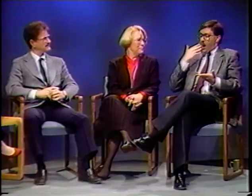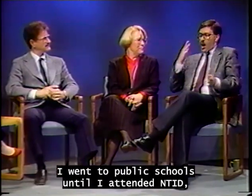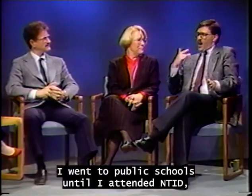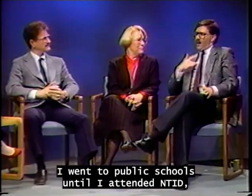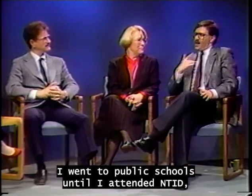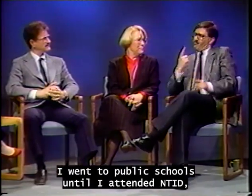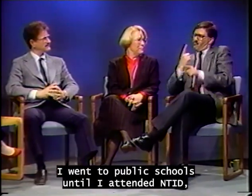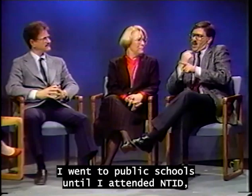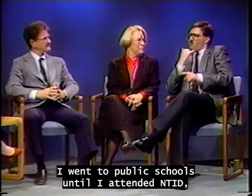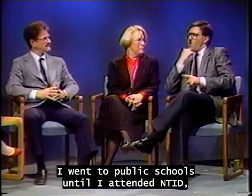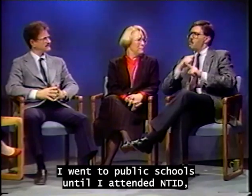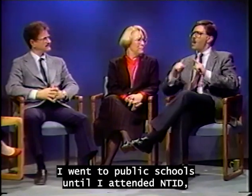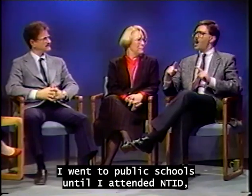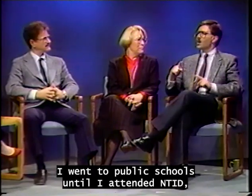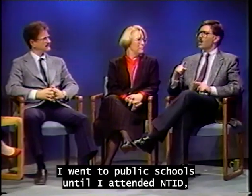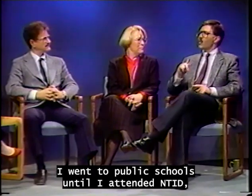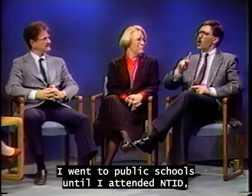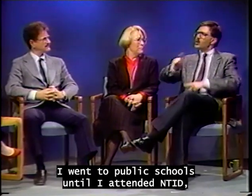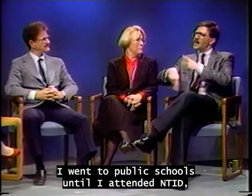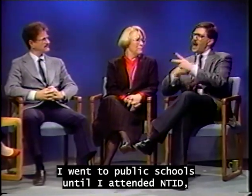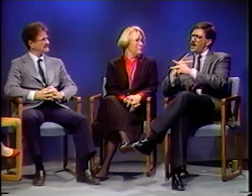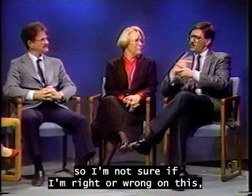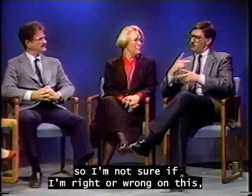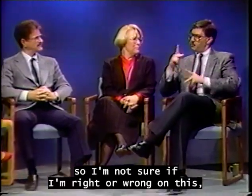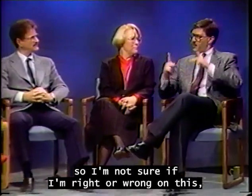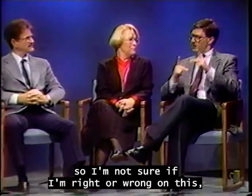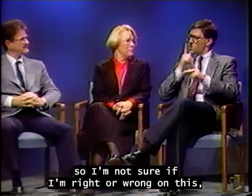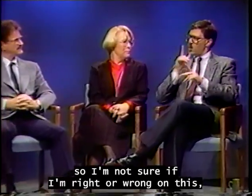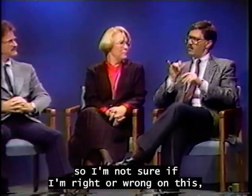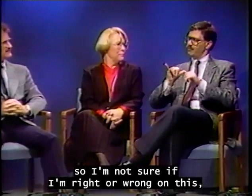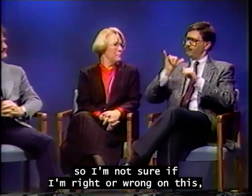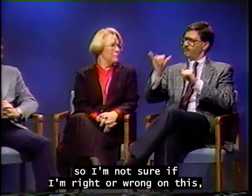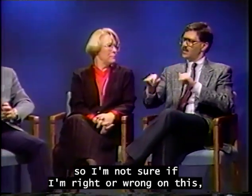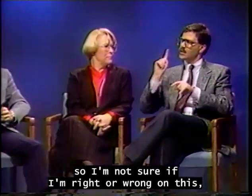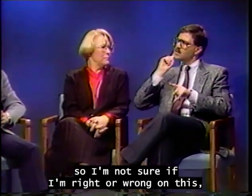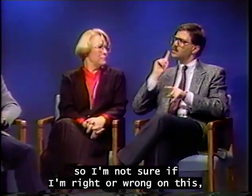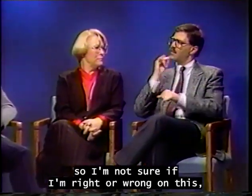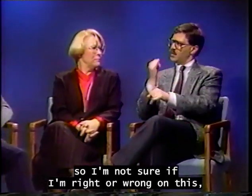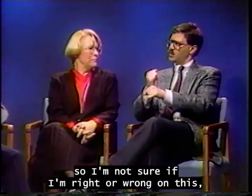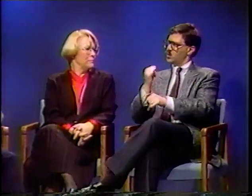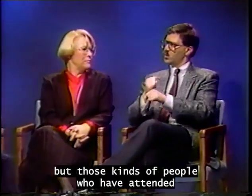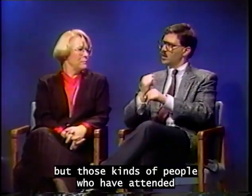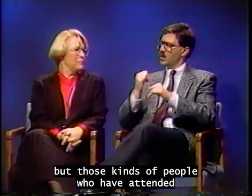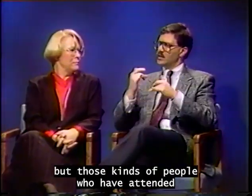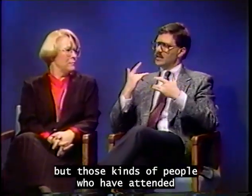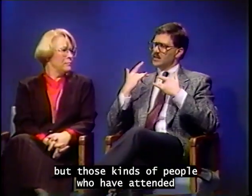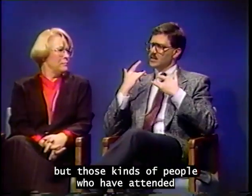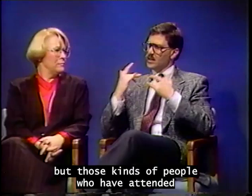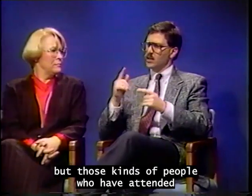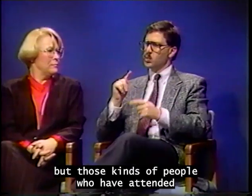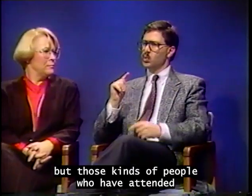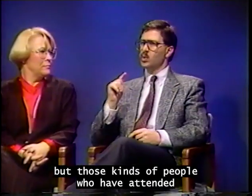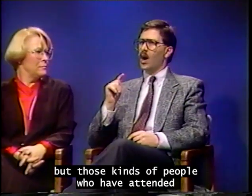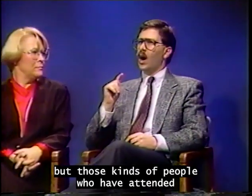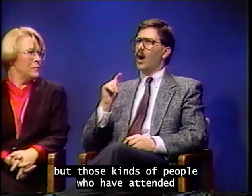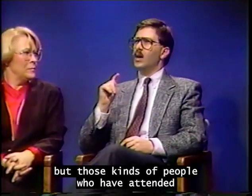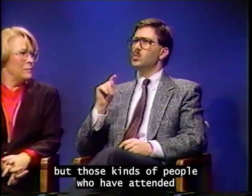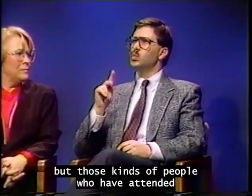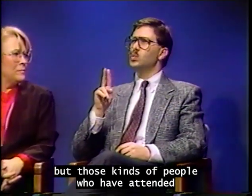I went to public schools until I attended NTID, so I'm not sure if I'm right or wrong on this. But those kinds of people who have